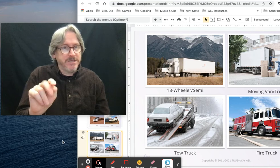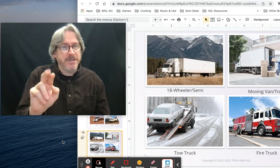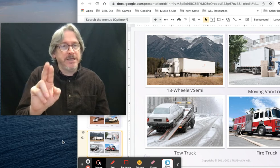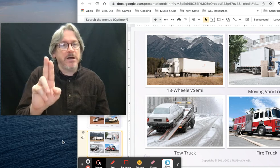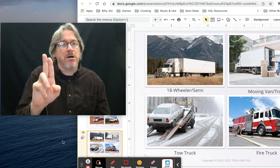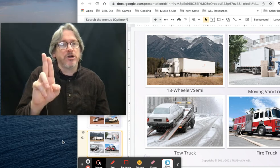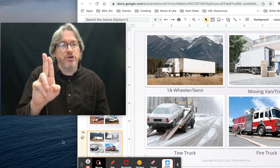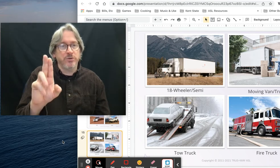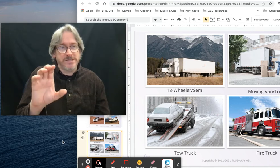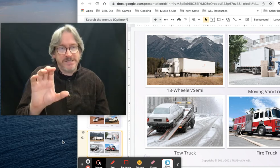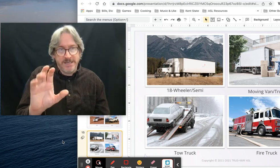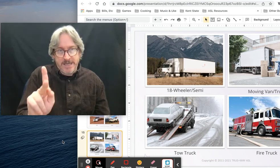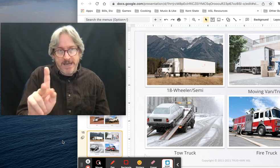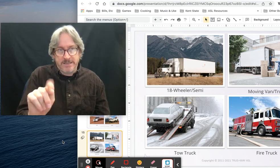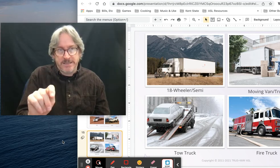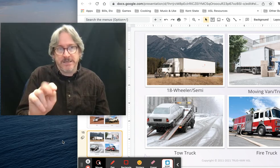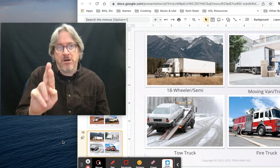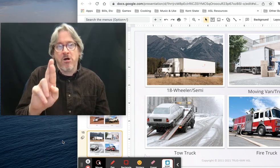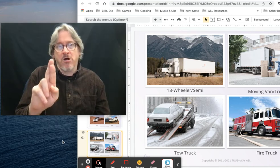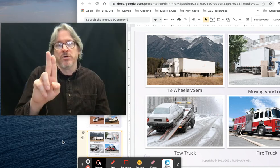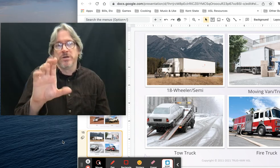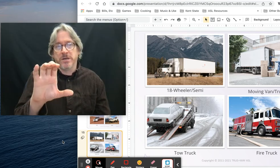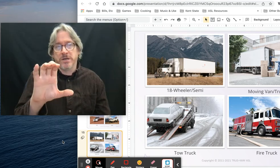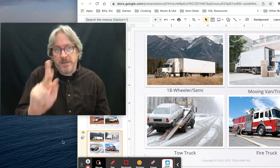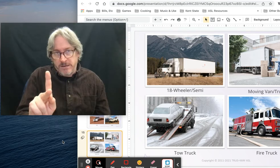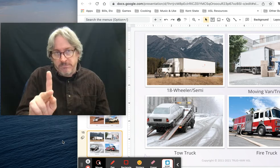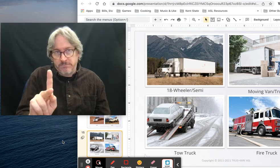time. TRUCK.